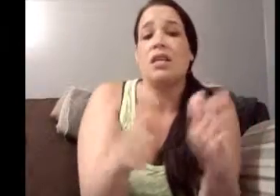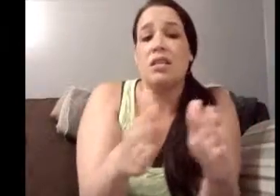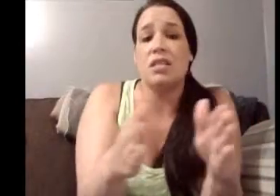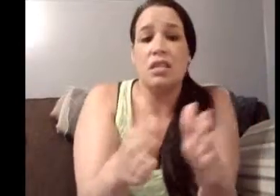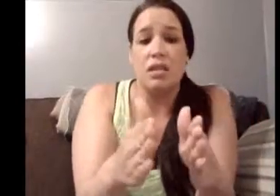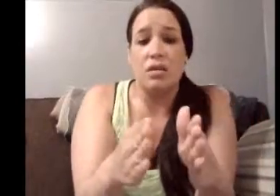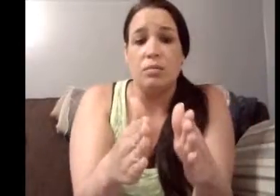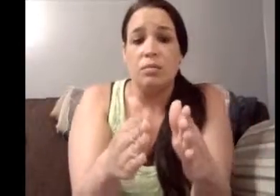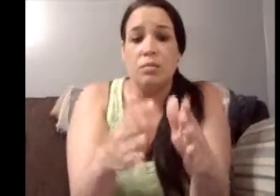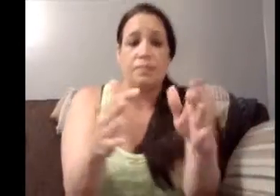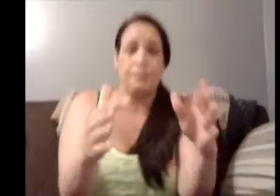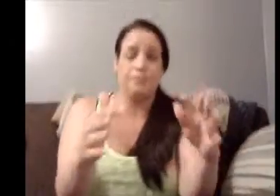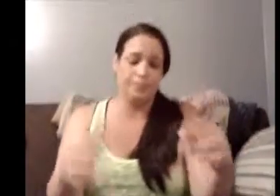This is little.